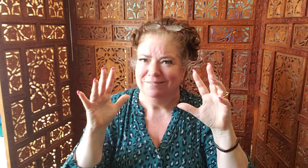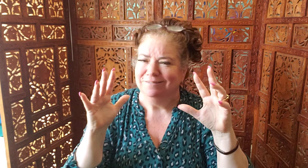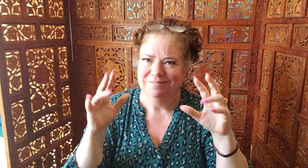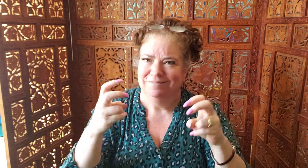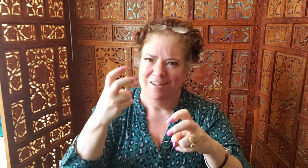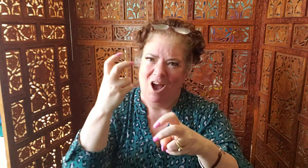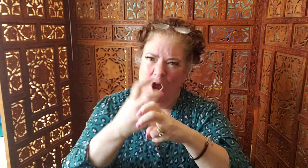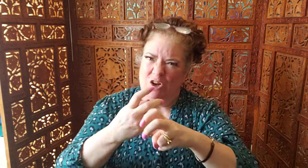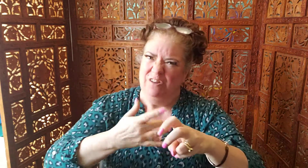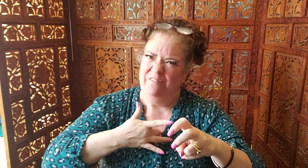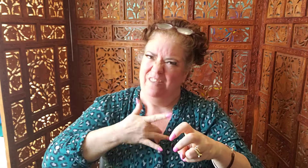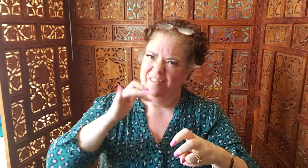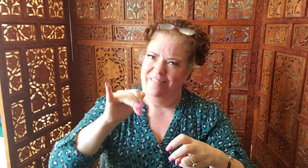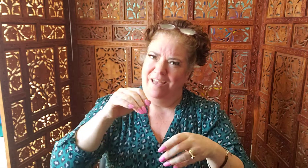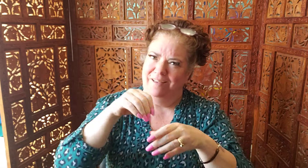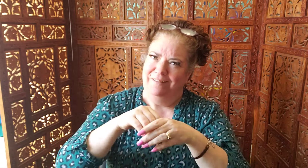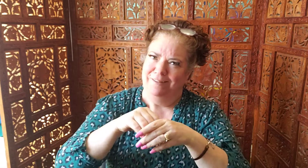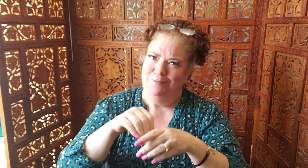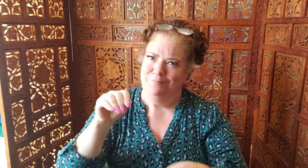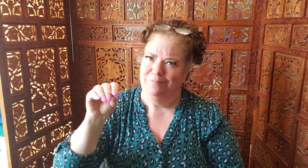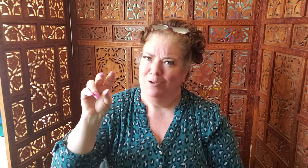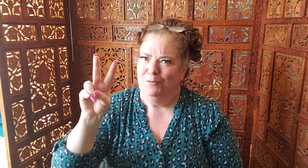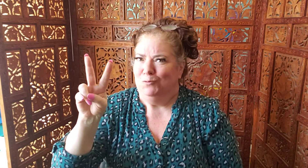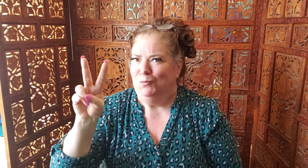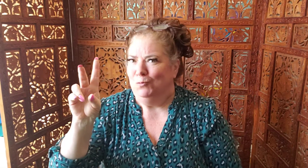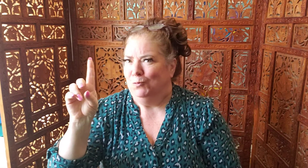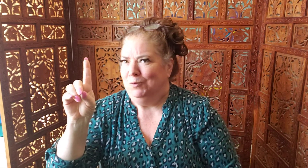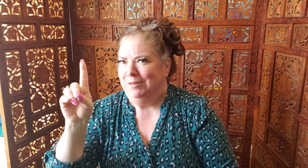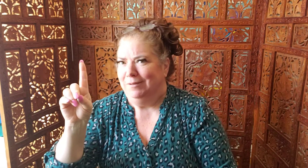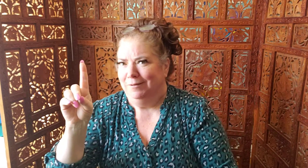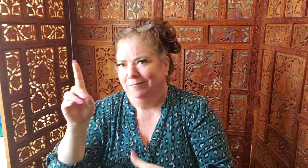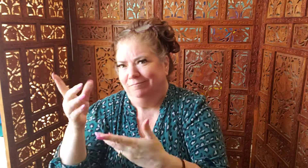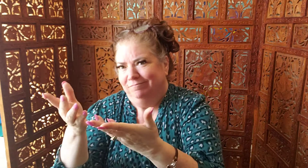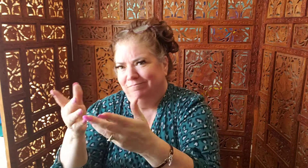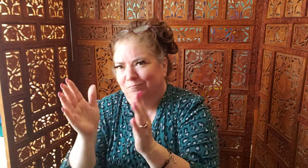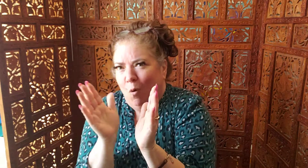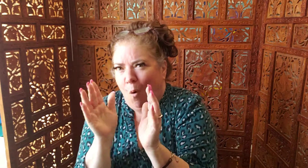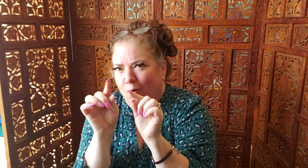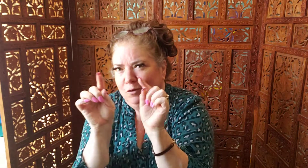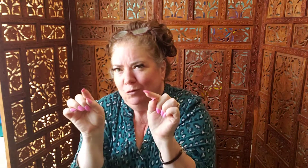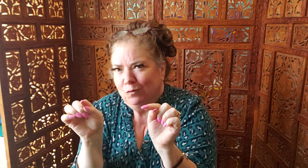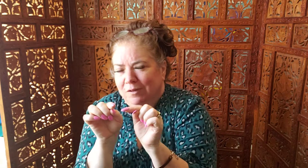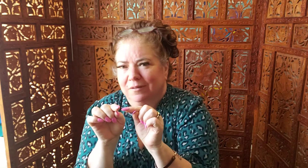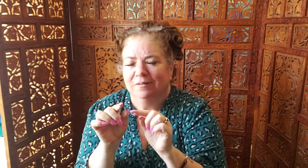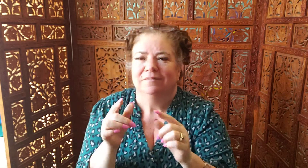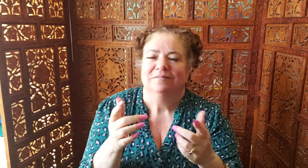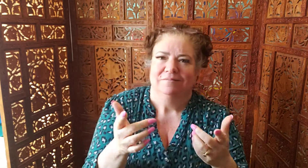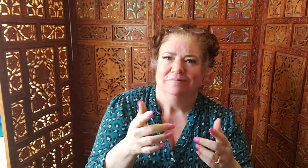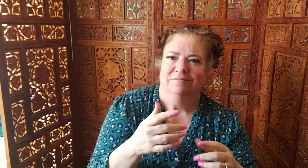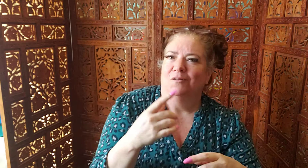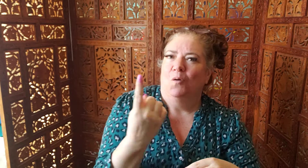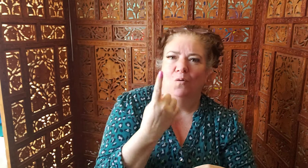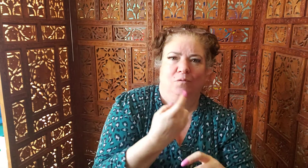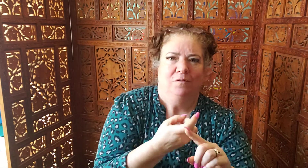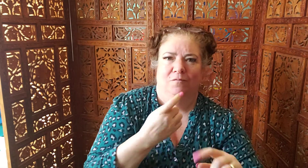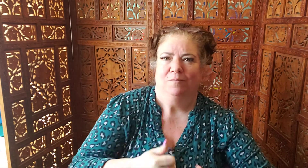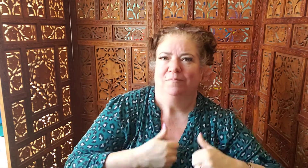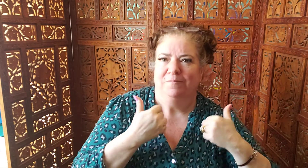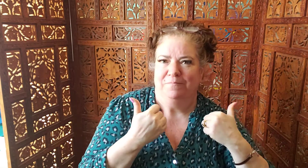this two-dimensional medium. One of the best things about The Lion King is that it's not about race and all about race. When